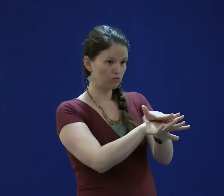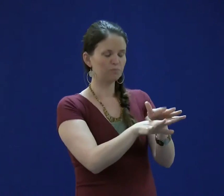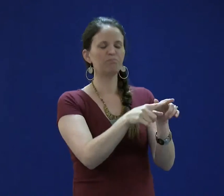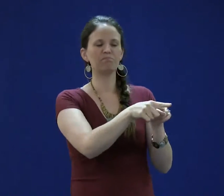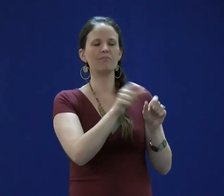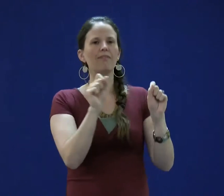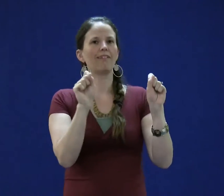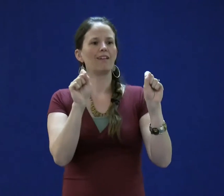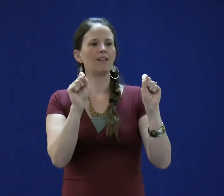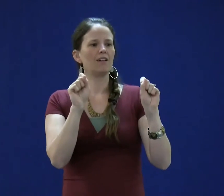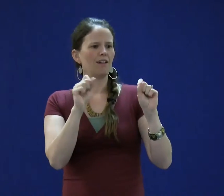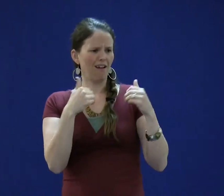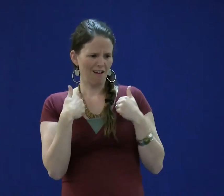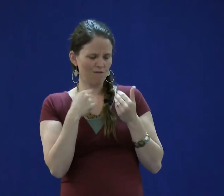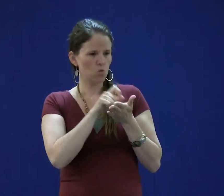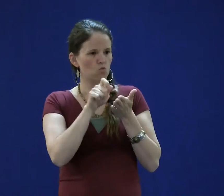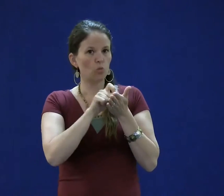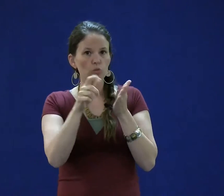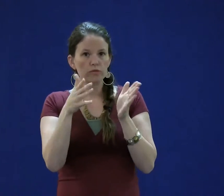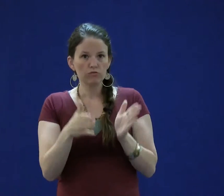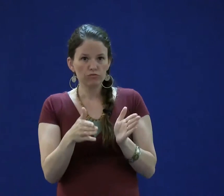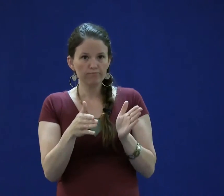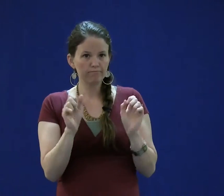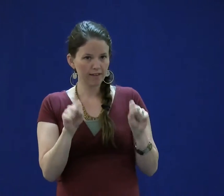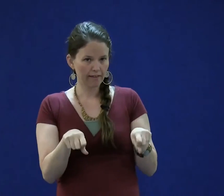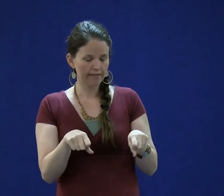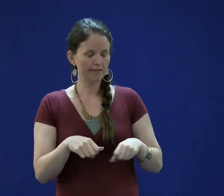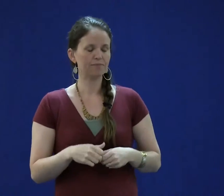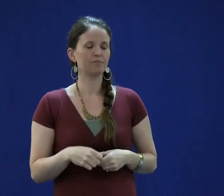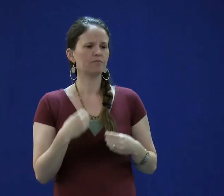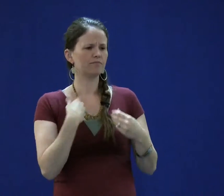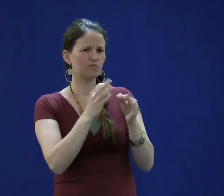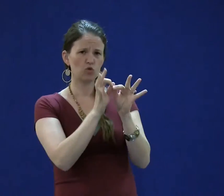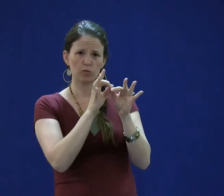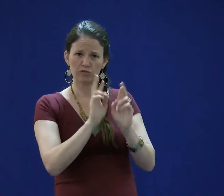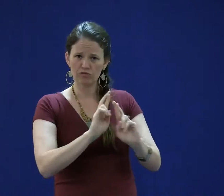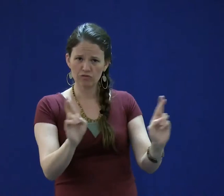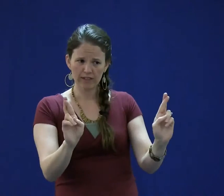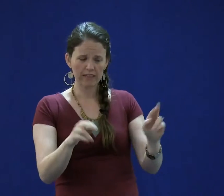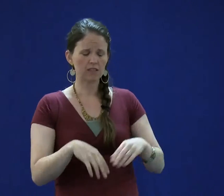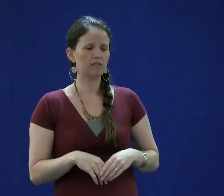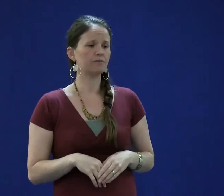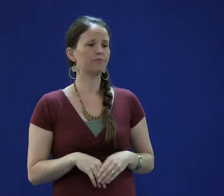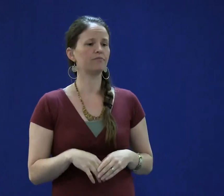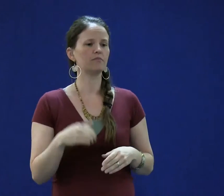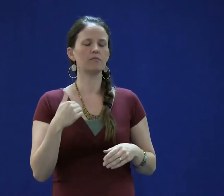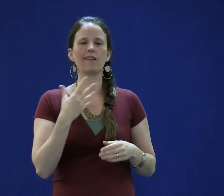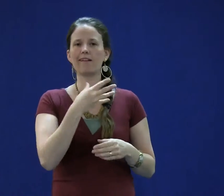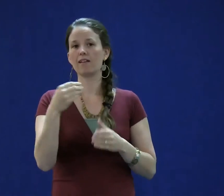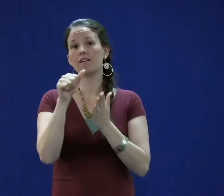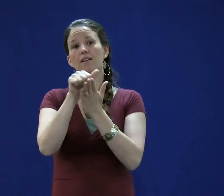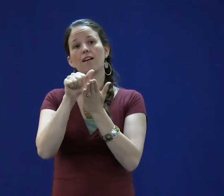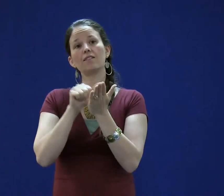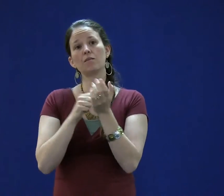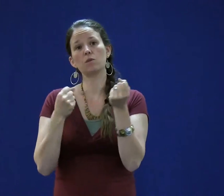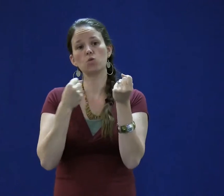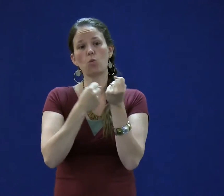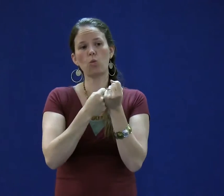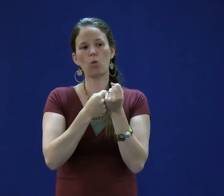Students attending mainstream classes are provided with note takers and interpreters, as